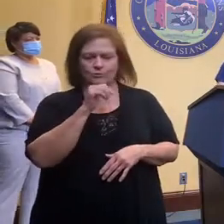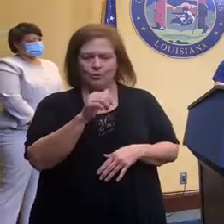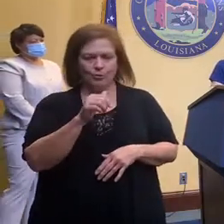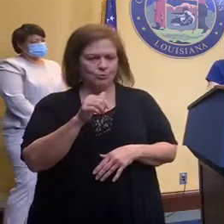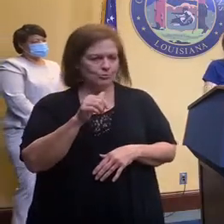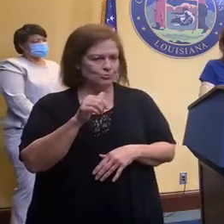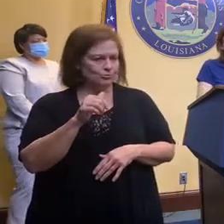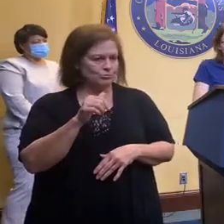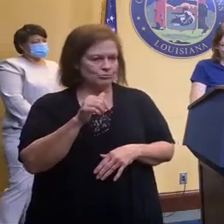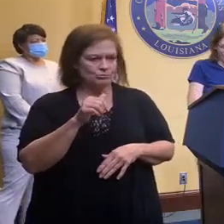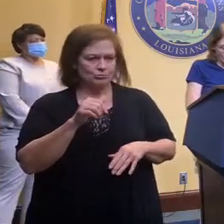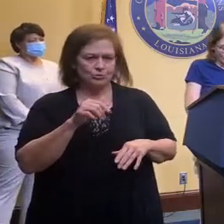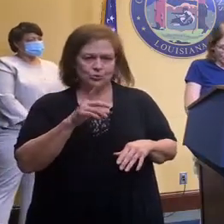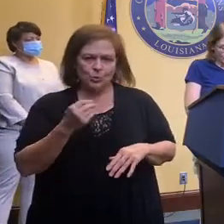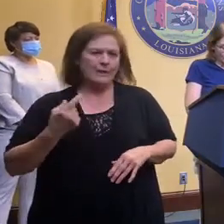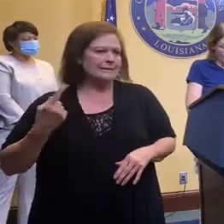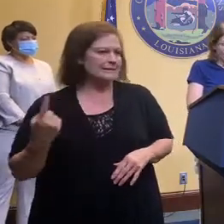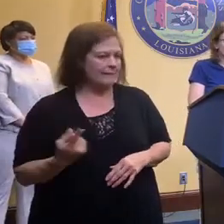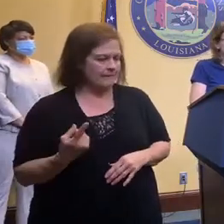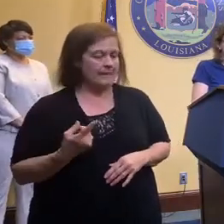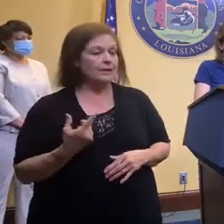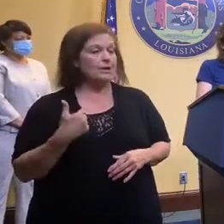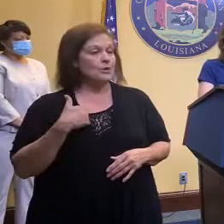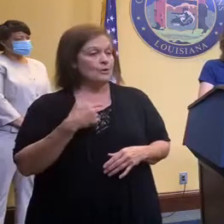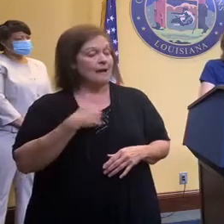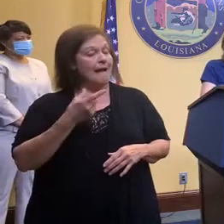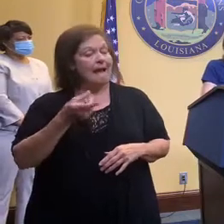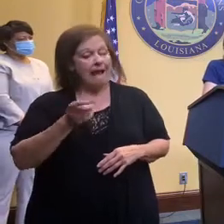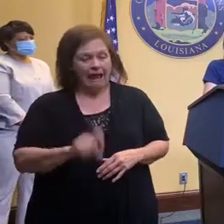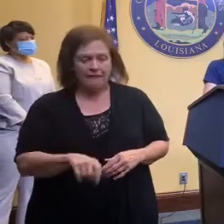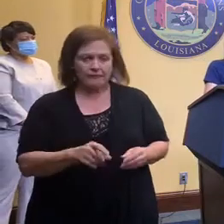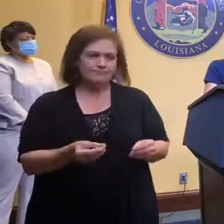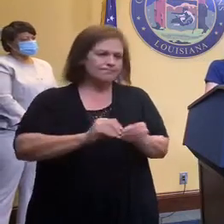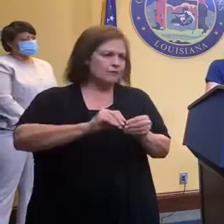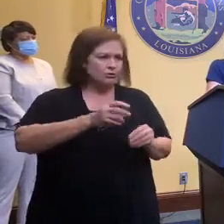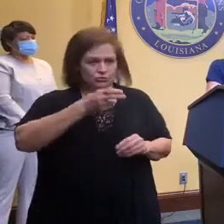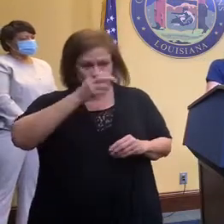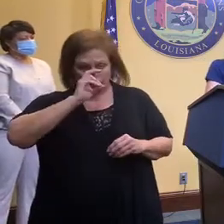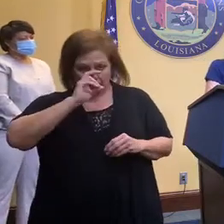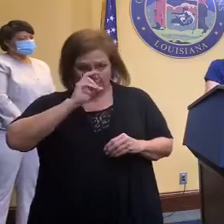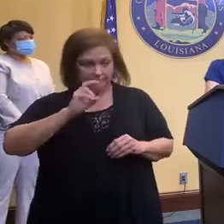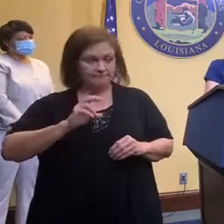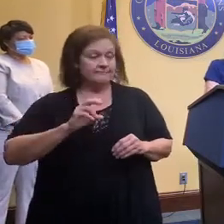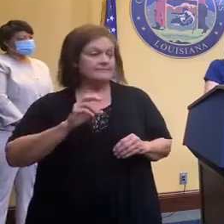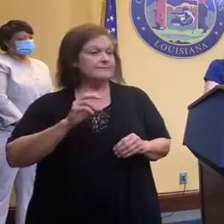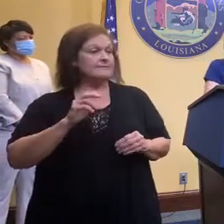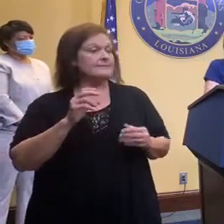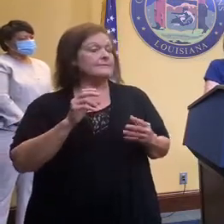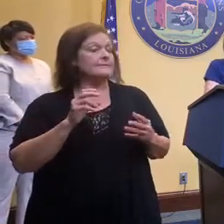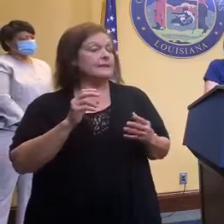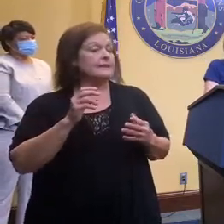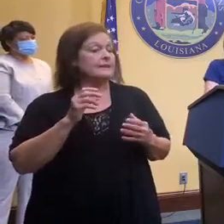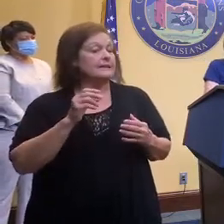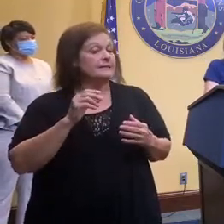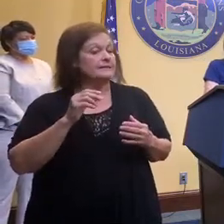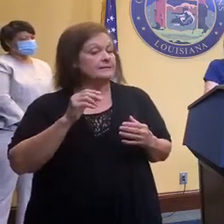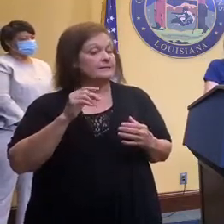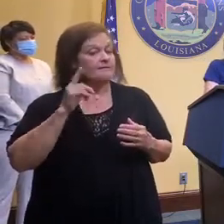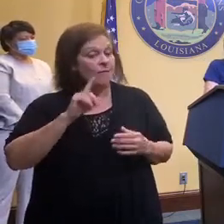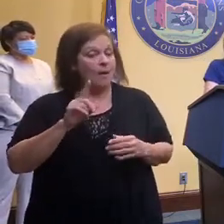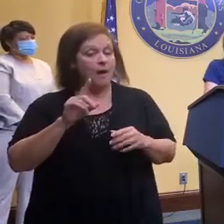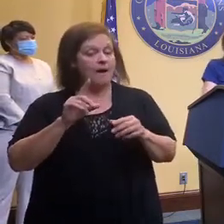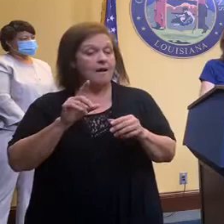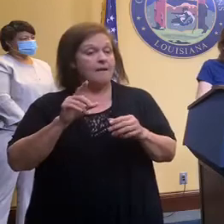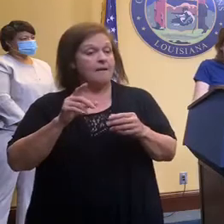trends, as you heard the mayor say, we are tightening restrictions on those activities that are known to be high risk,